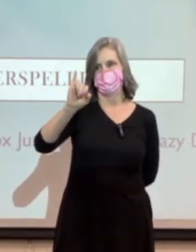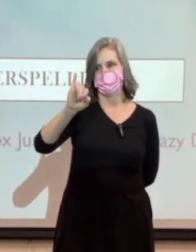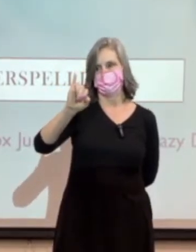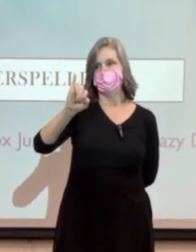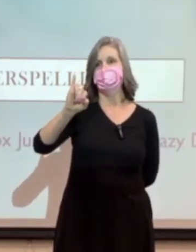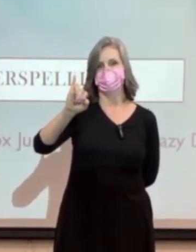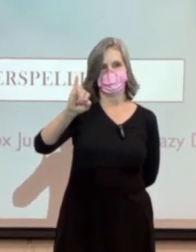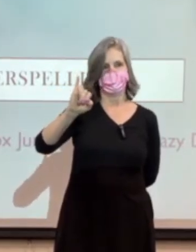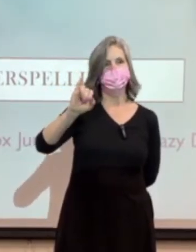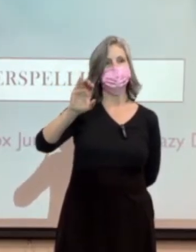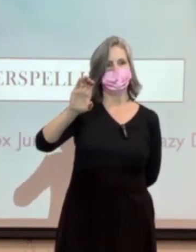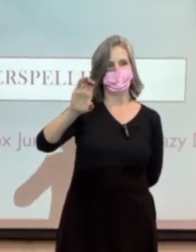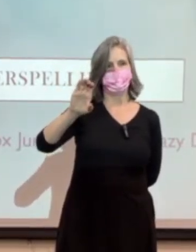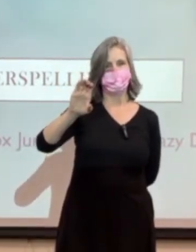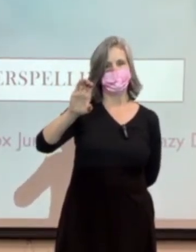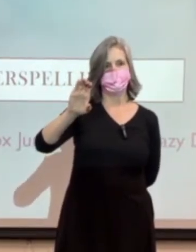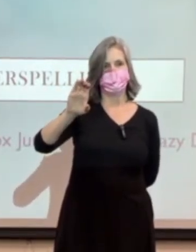I, C.